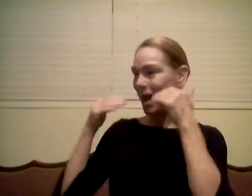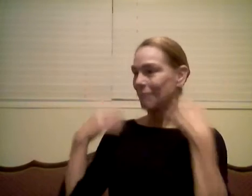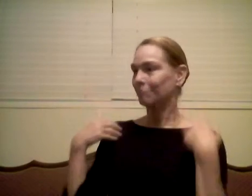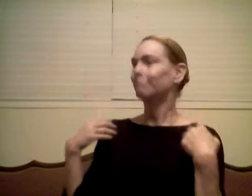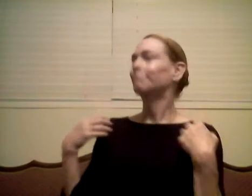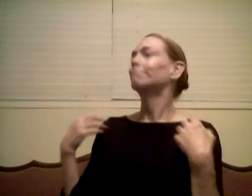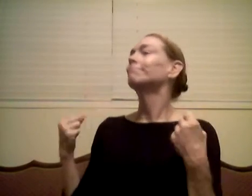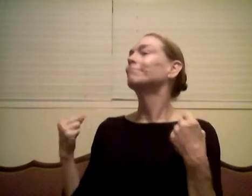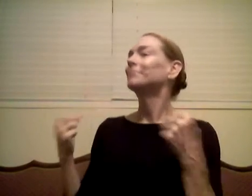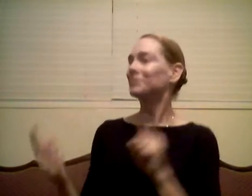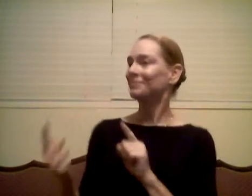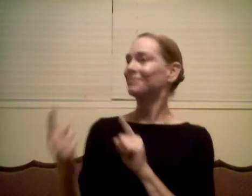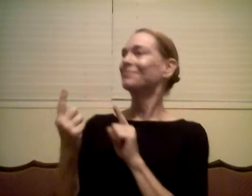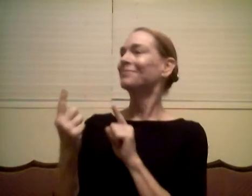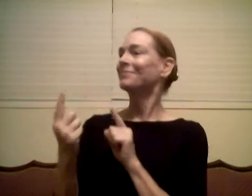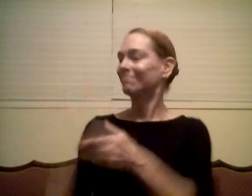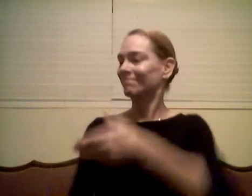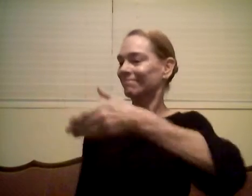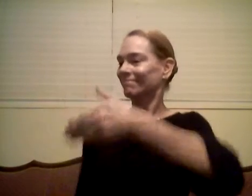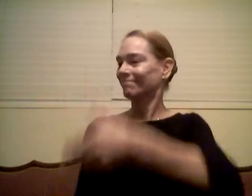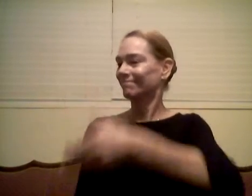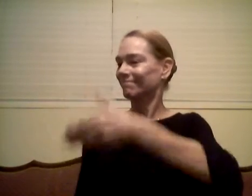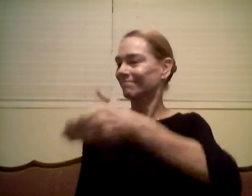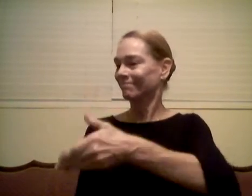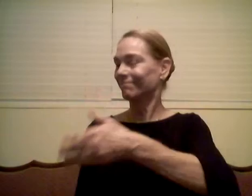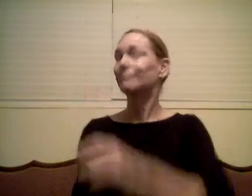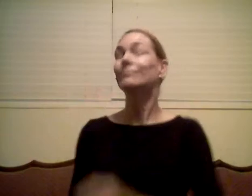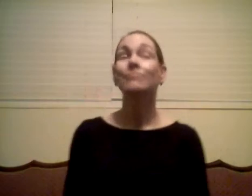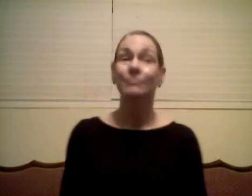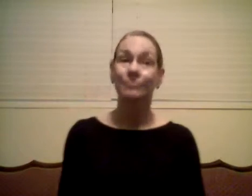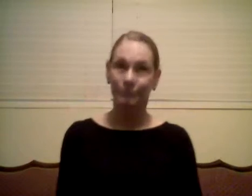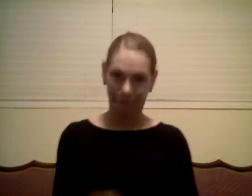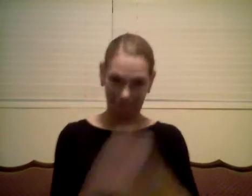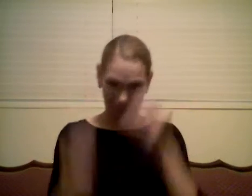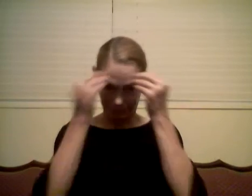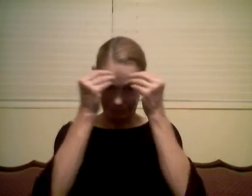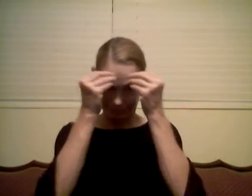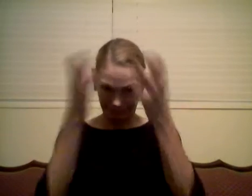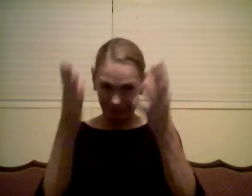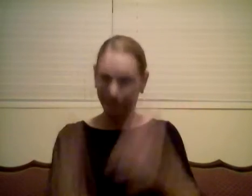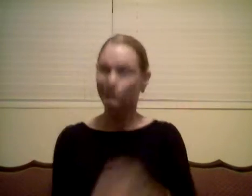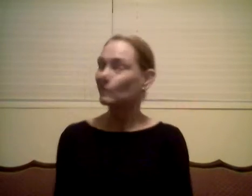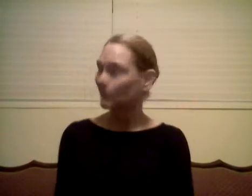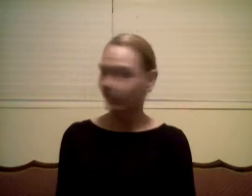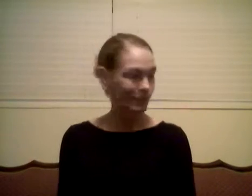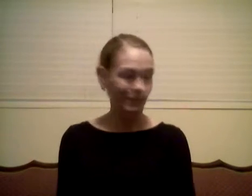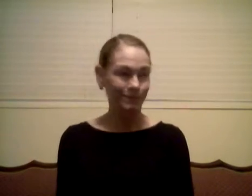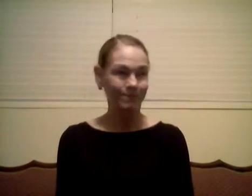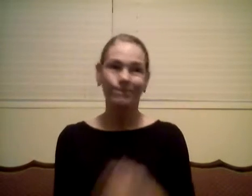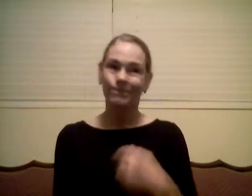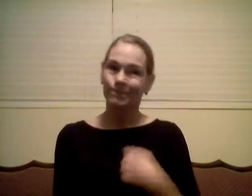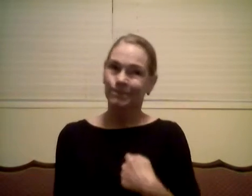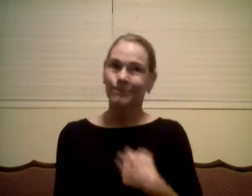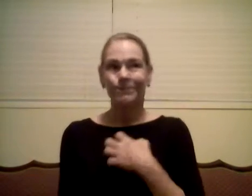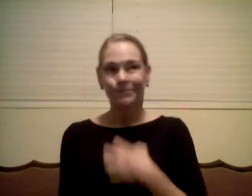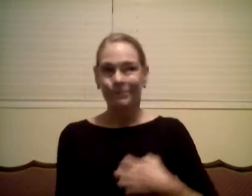that professional handshake. Okay, I have to do this because I still struggle with this sometimes. There is